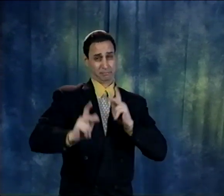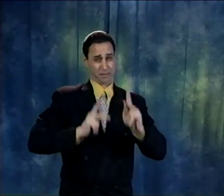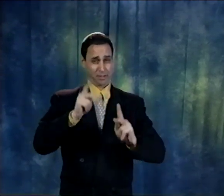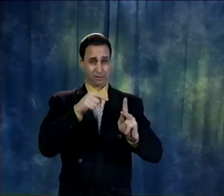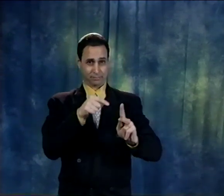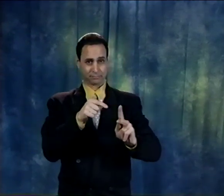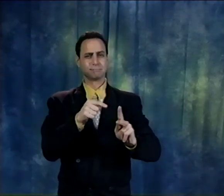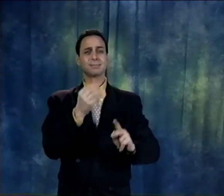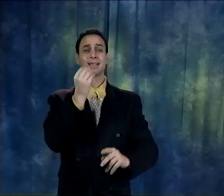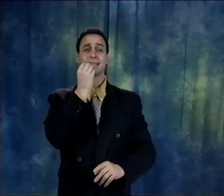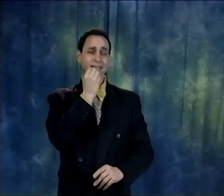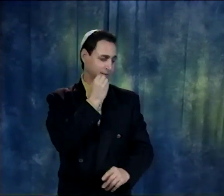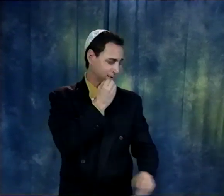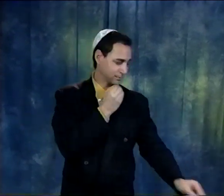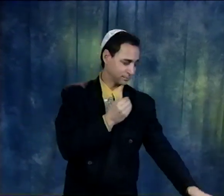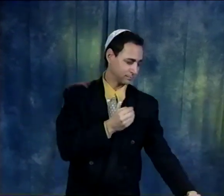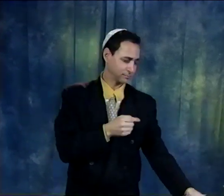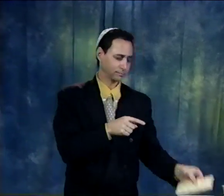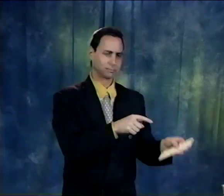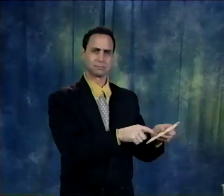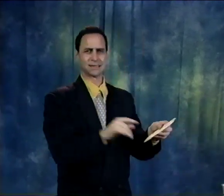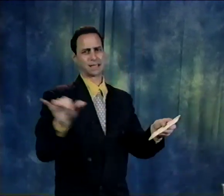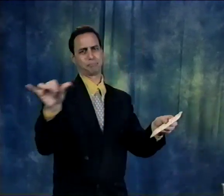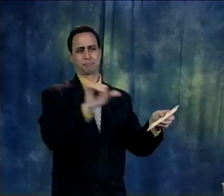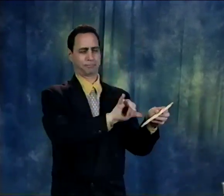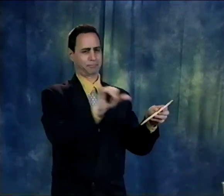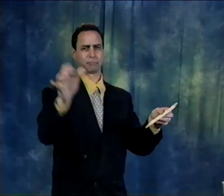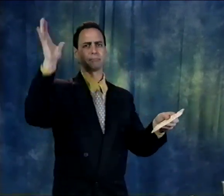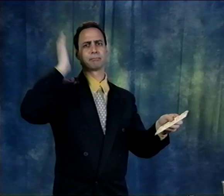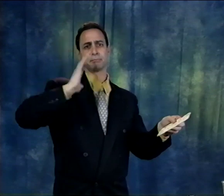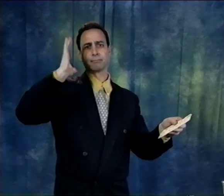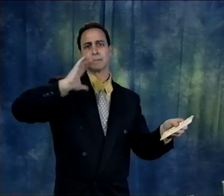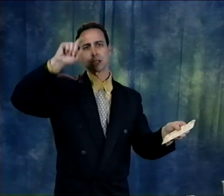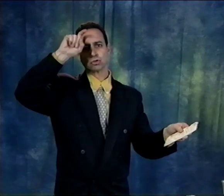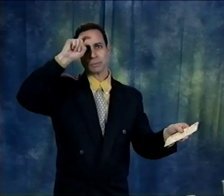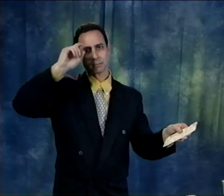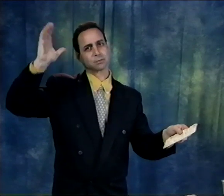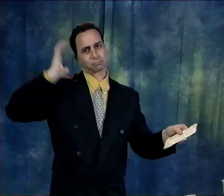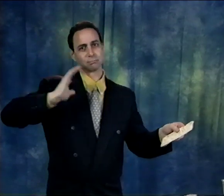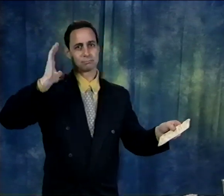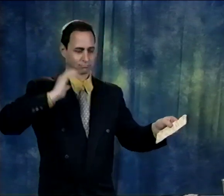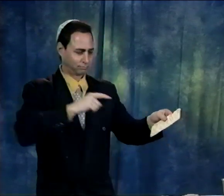Our forefathers ate the matzah just like this in Egypt.